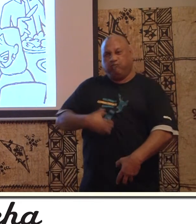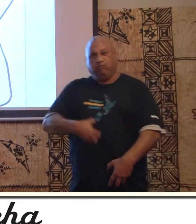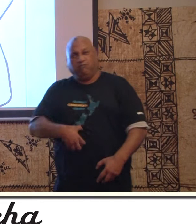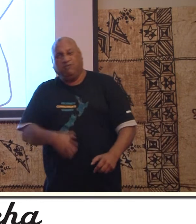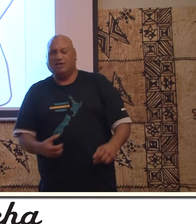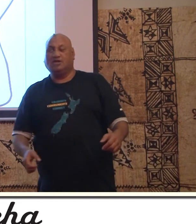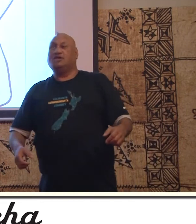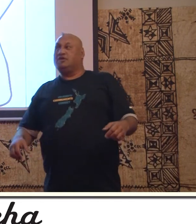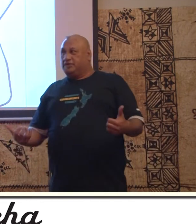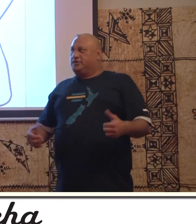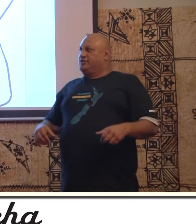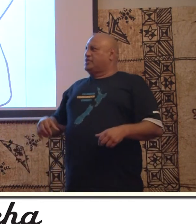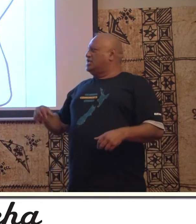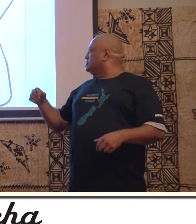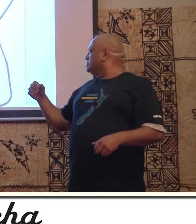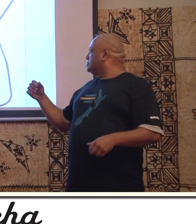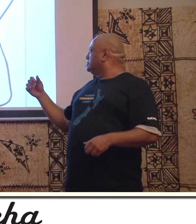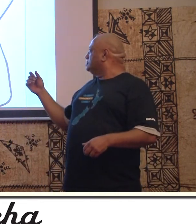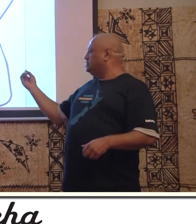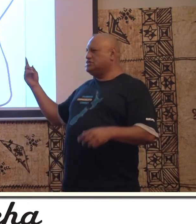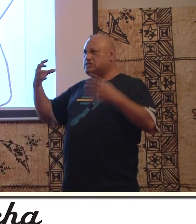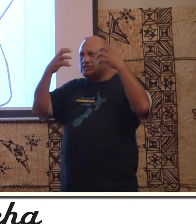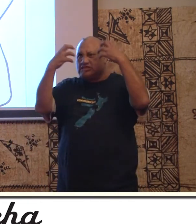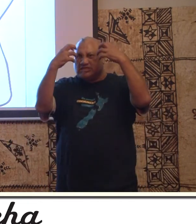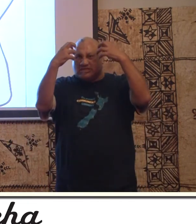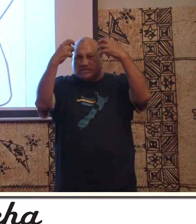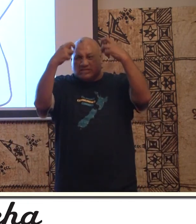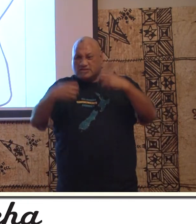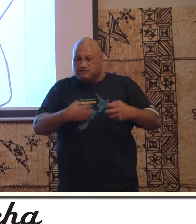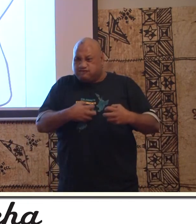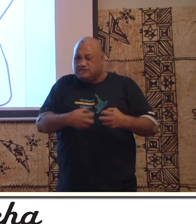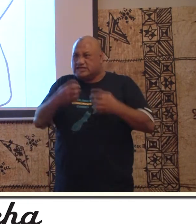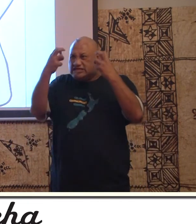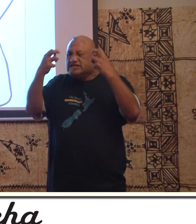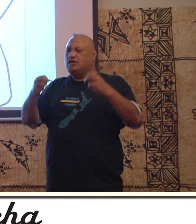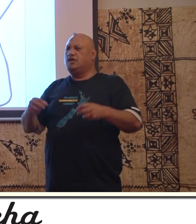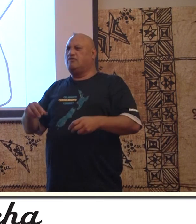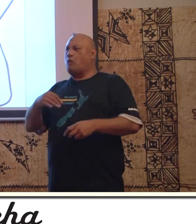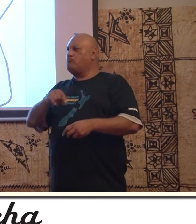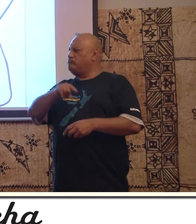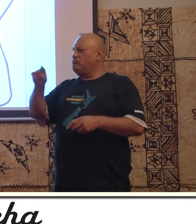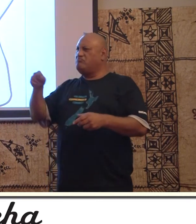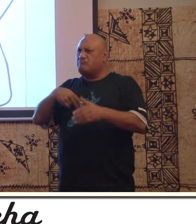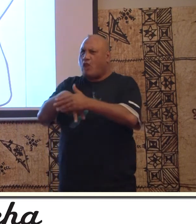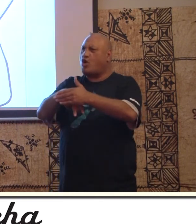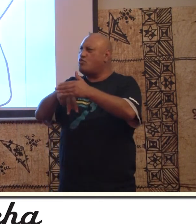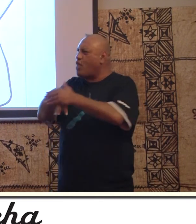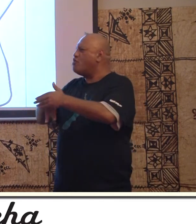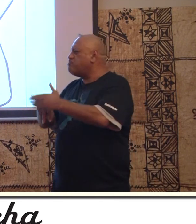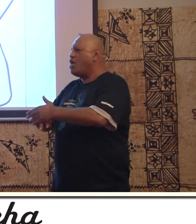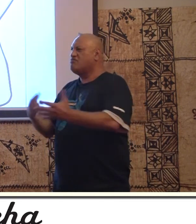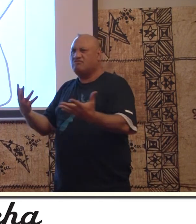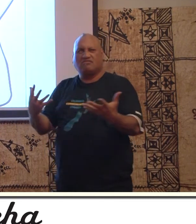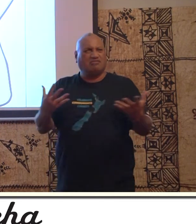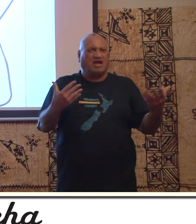own in family conversations. Really, really frustrating. It just used to drive me nuts. I'd get so frustrated because I didn't know